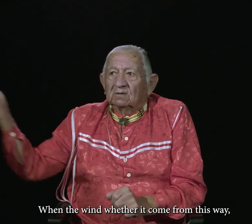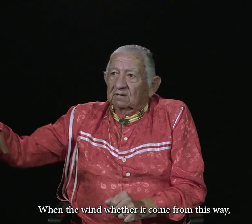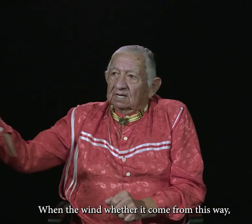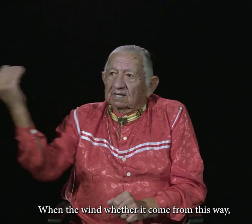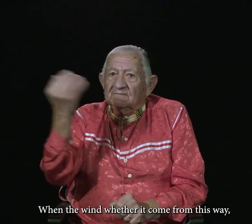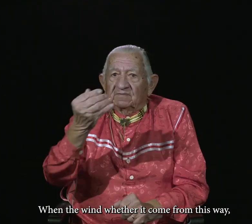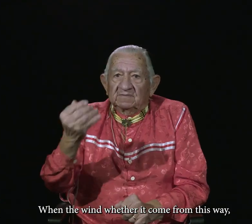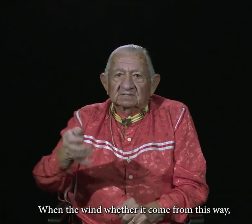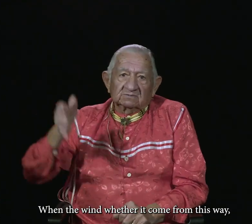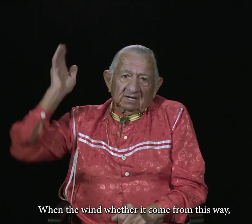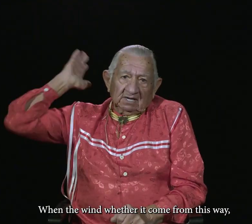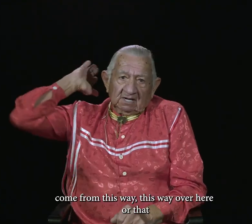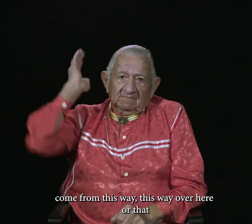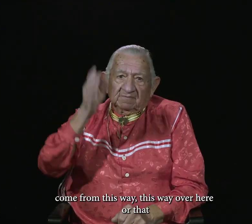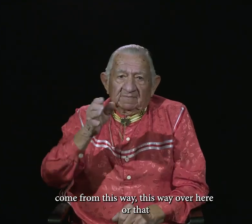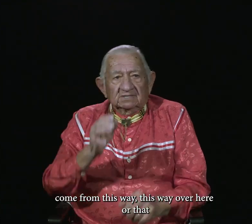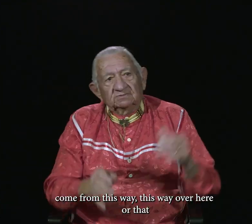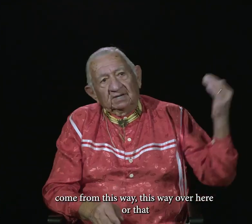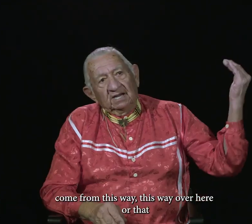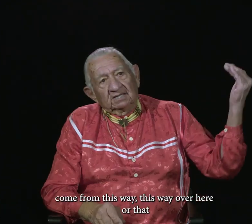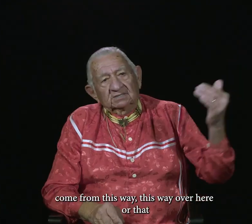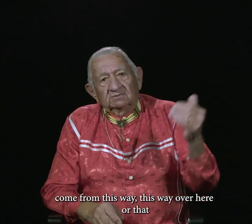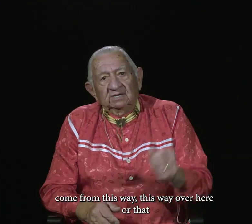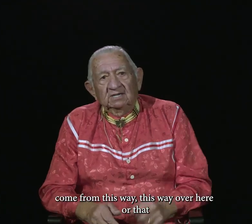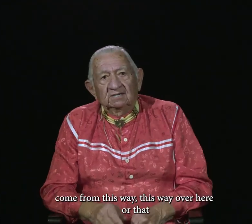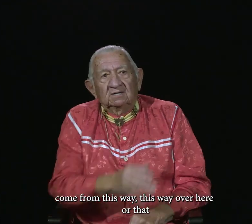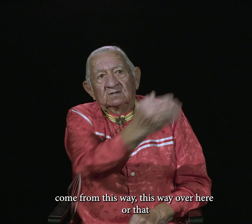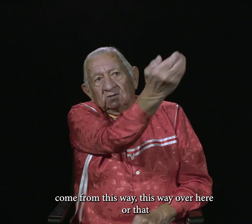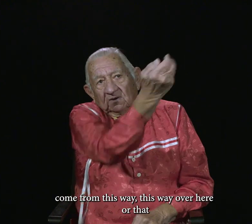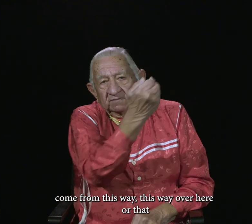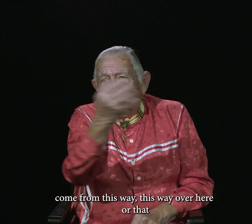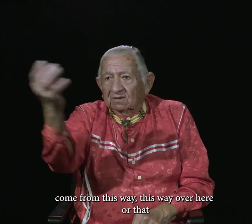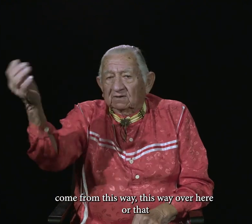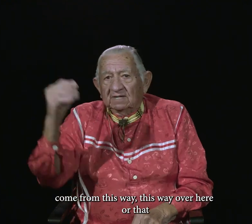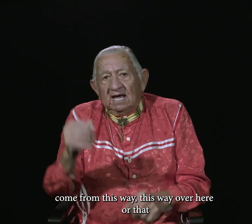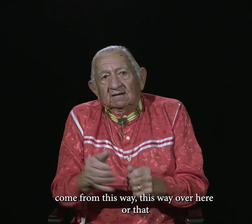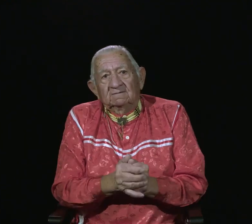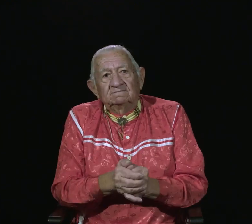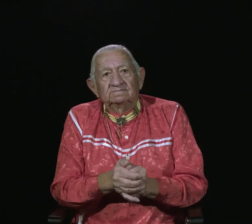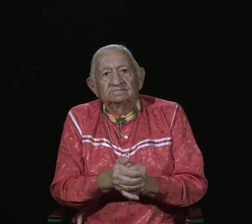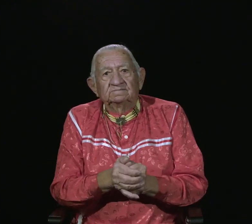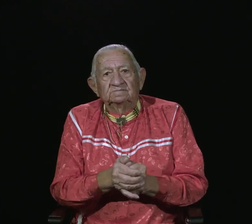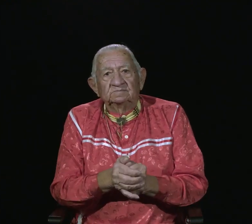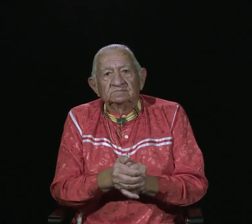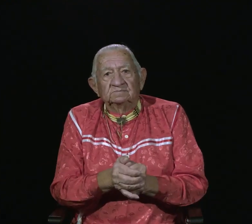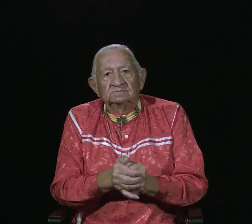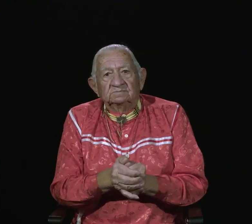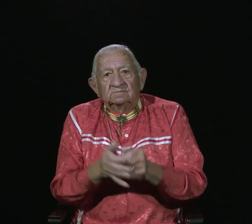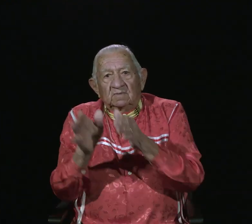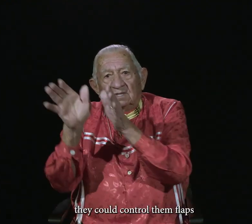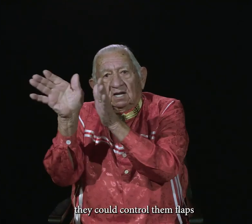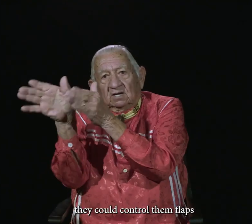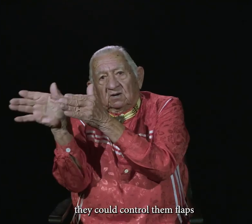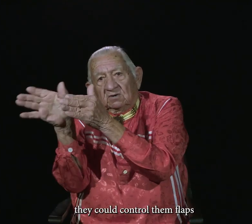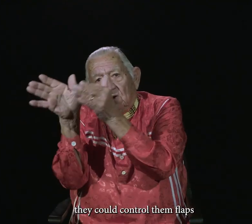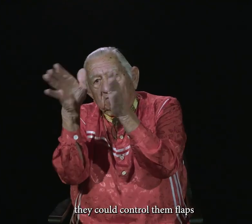whether it come from this way, this way, over here or that, they could control